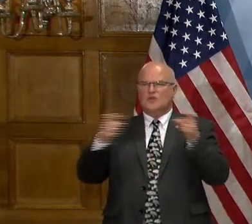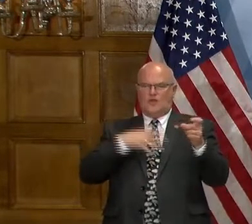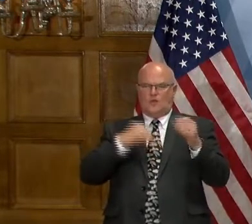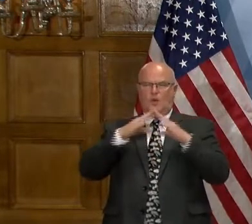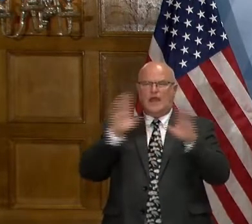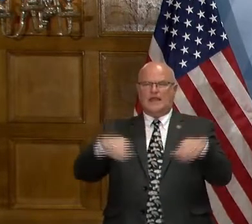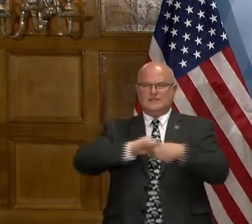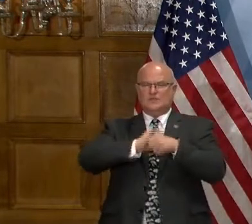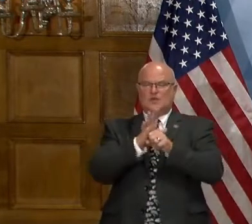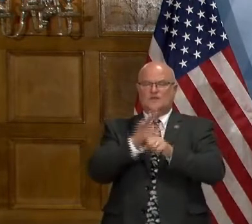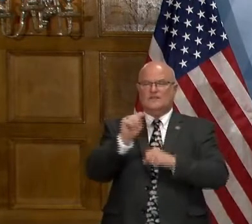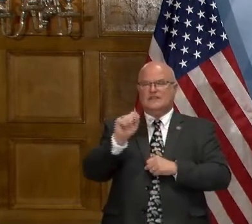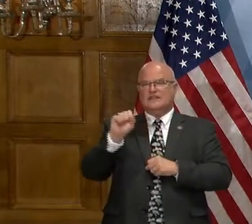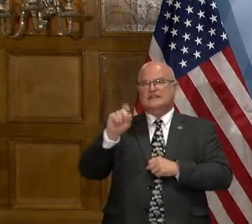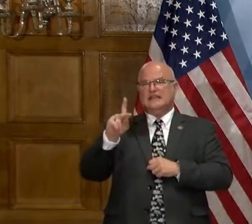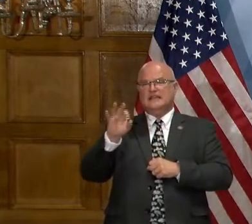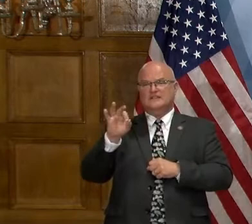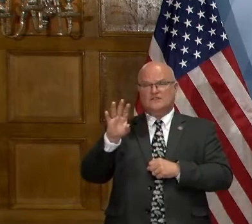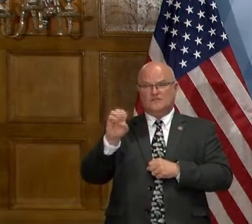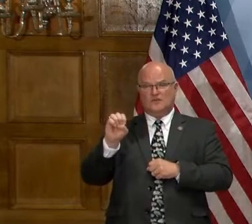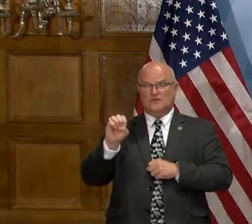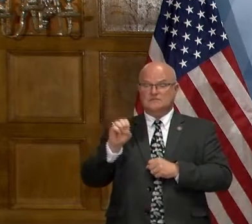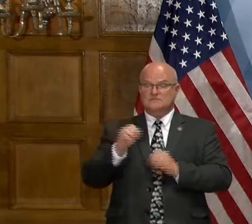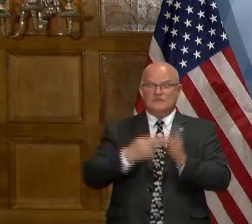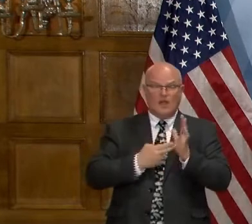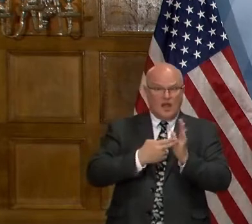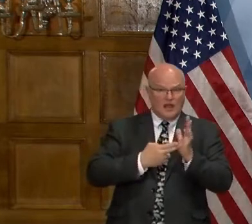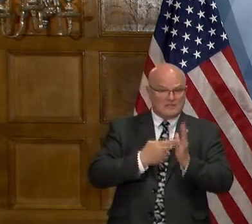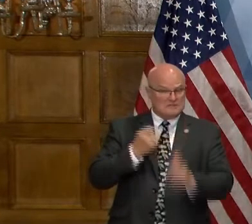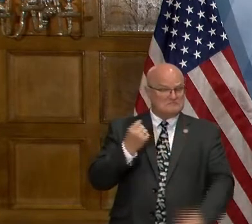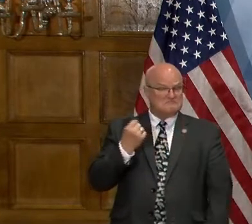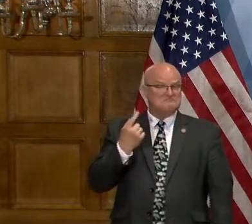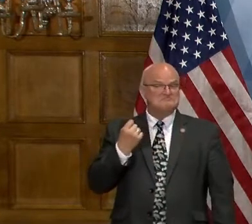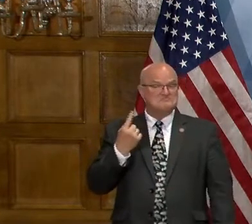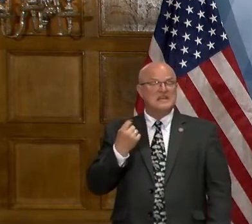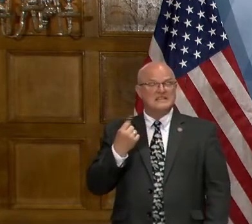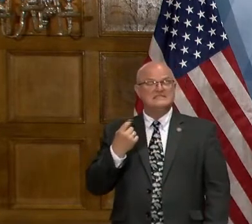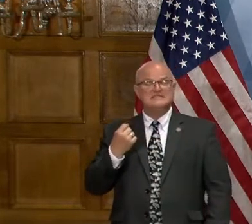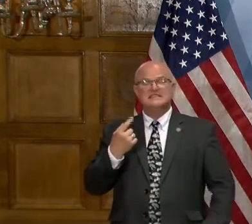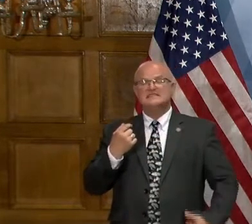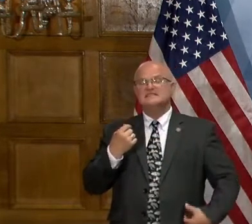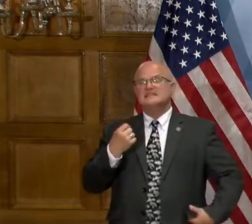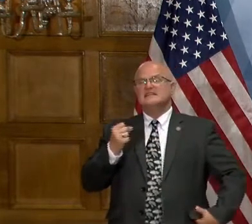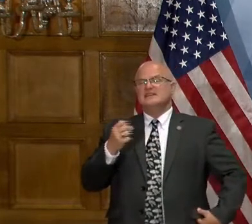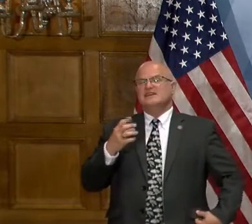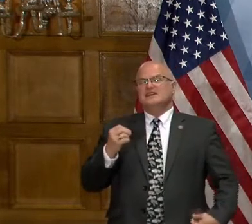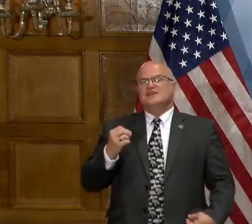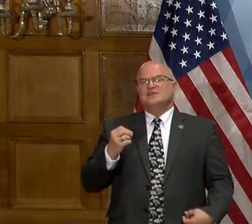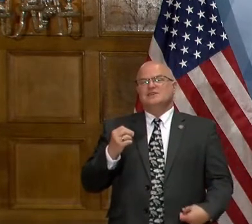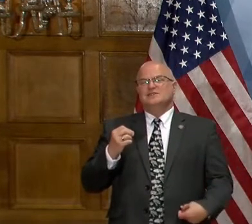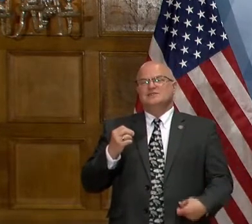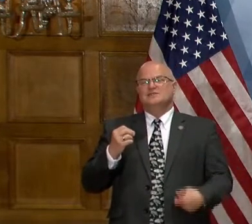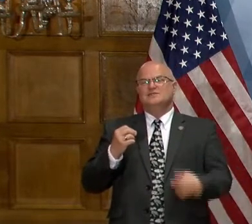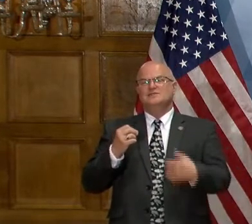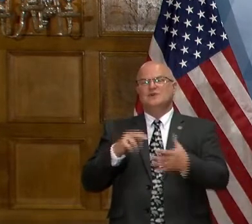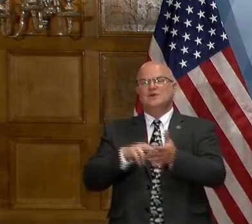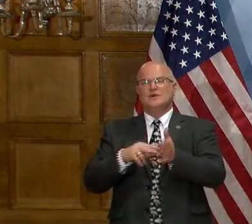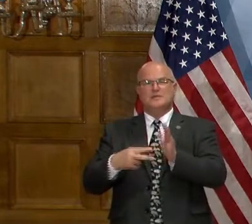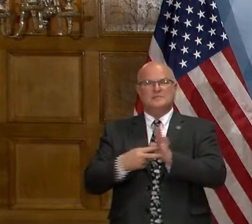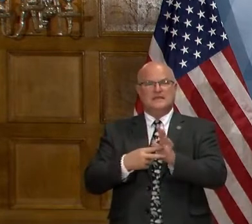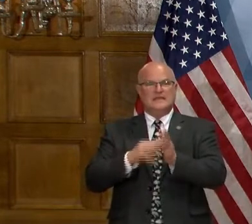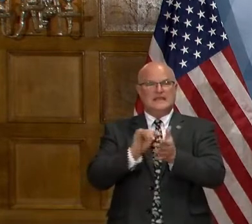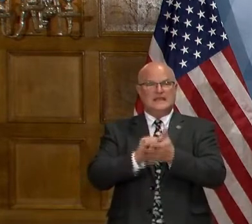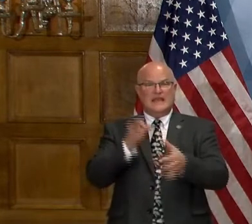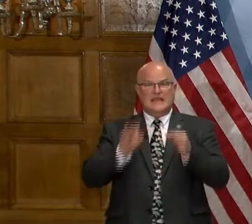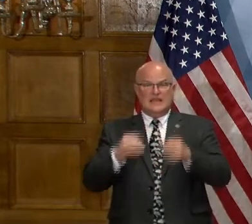House Coronavirus Task Force, and quite frankly, it makes sense. And so it just simply means that